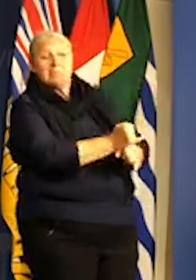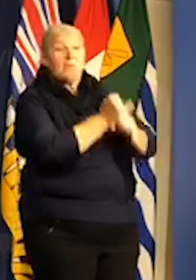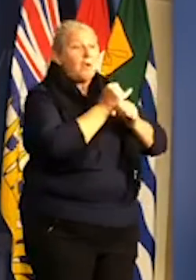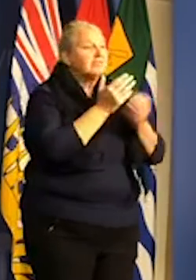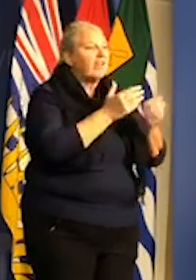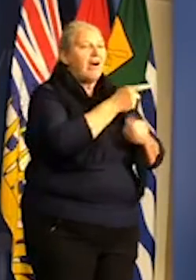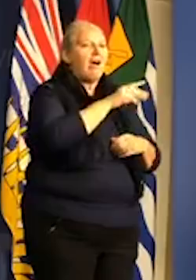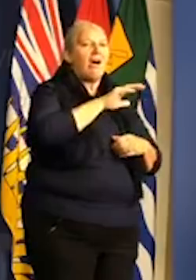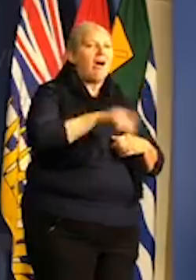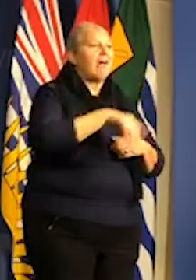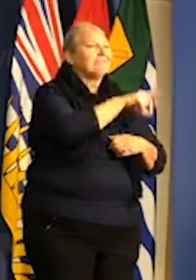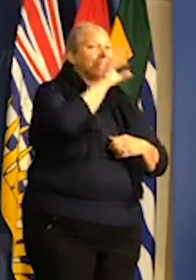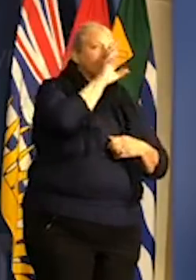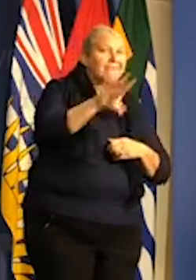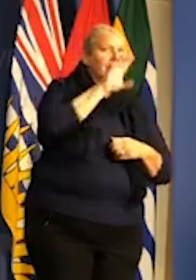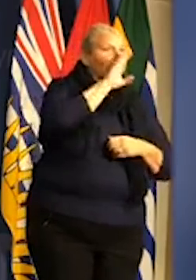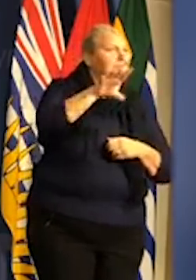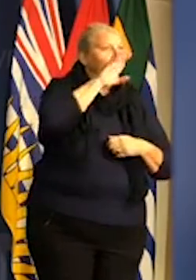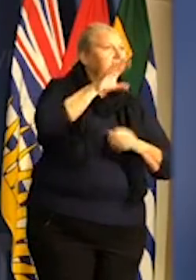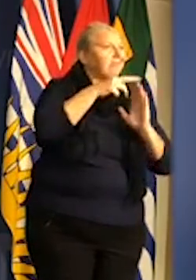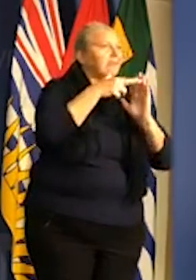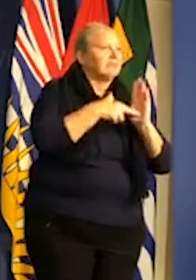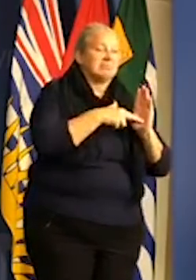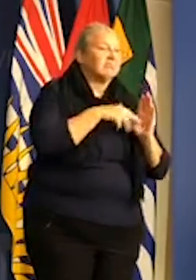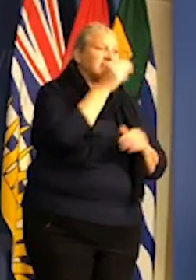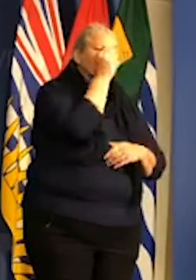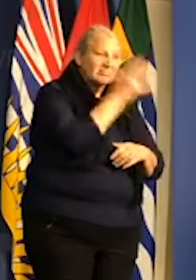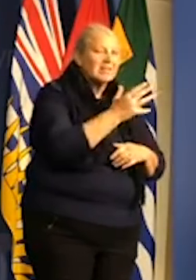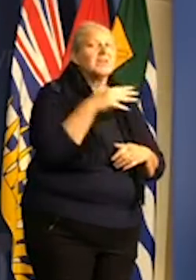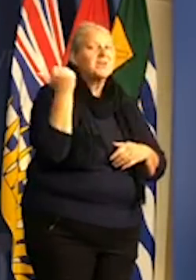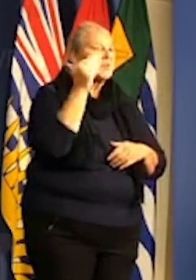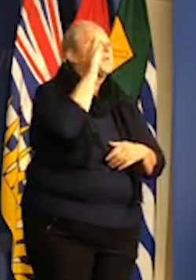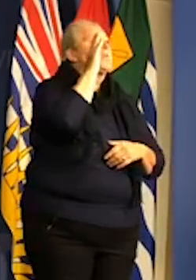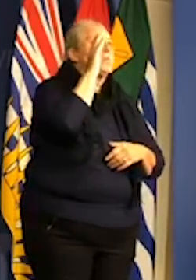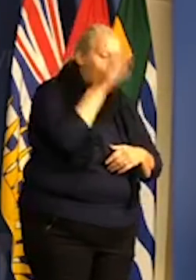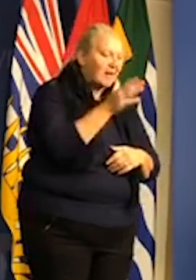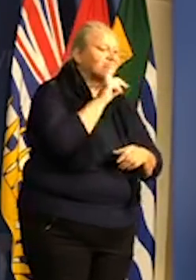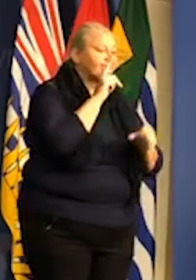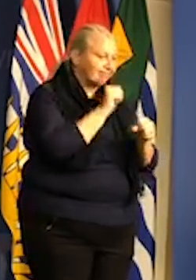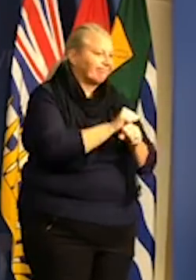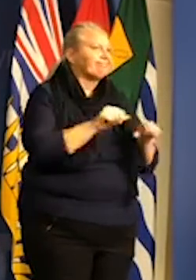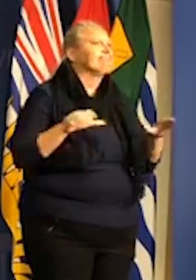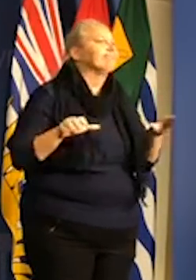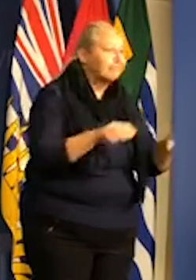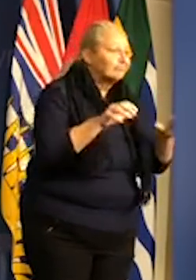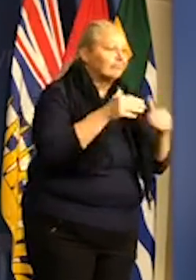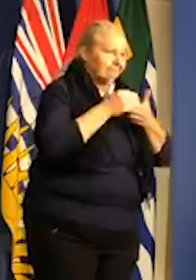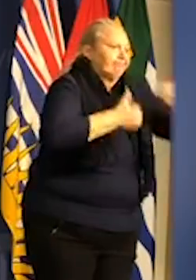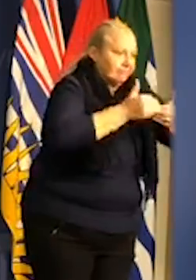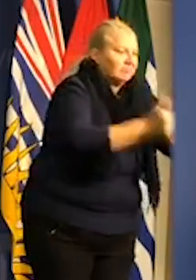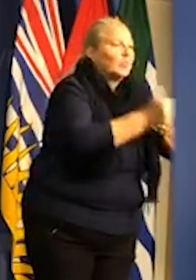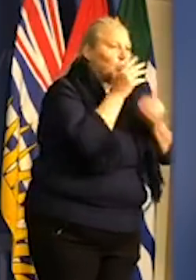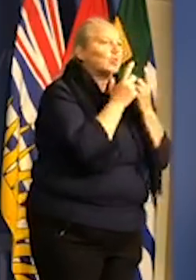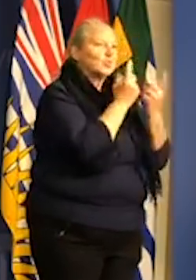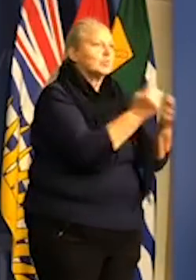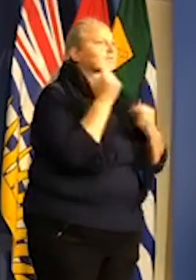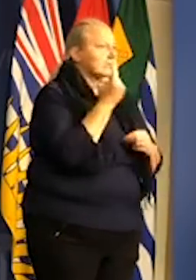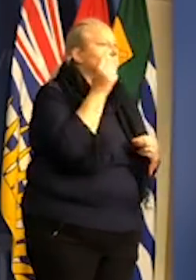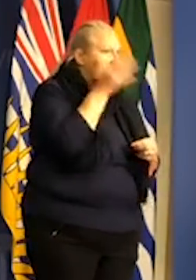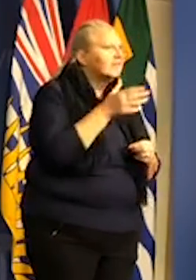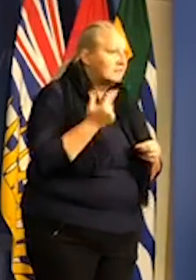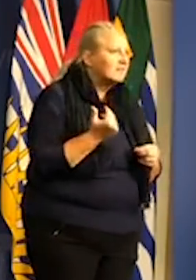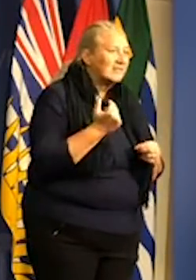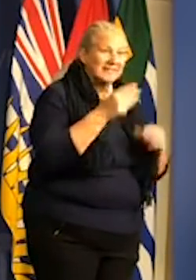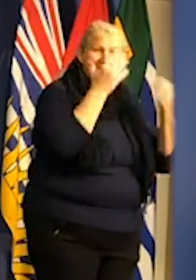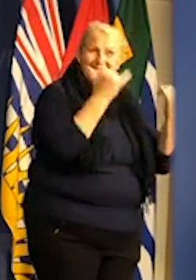our new reality, we will not hesitate to take further action. Now, like I said, these changes and the new reality